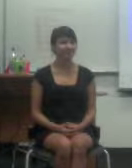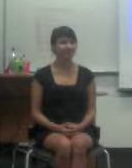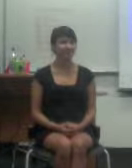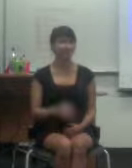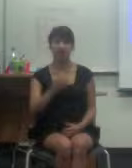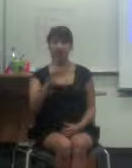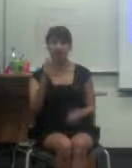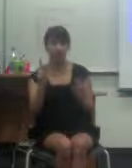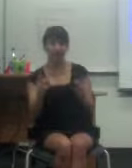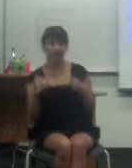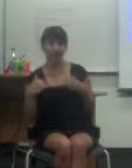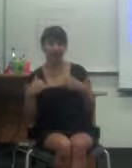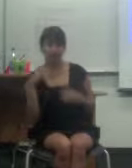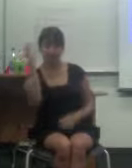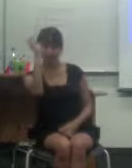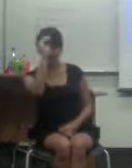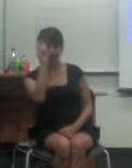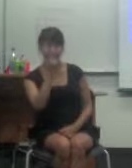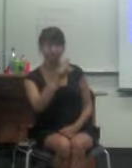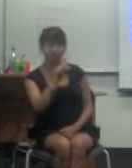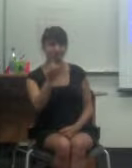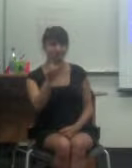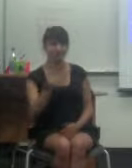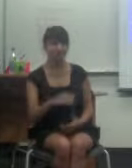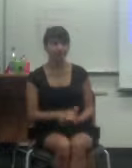Anyone else have an opinion?